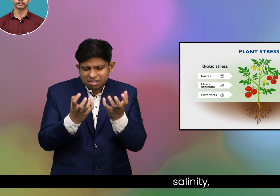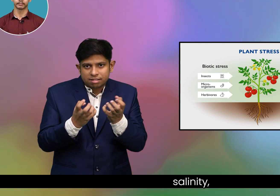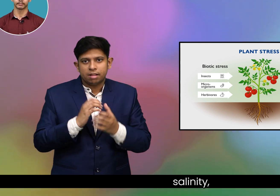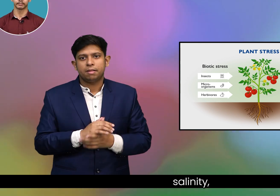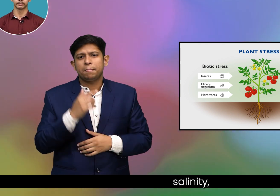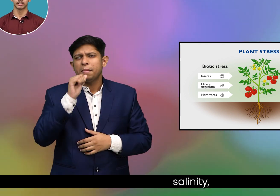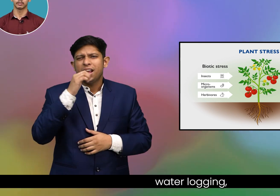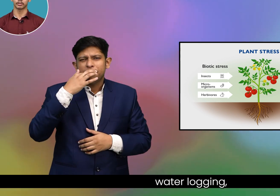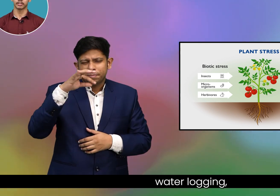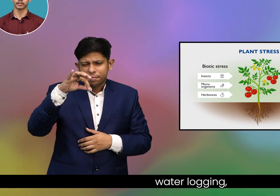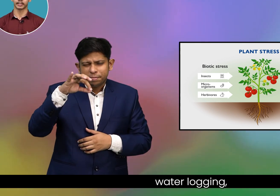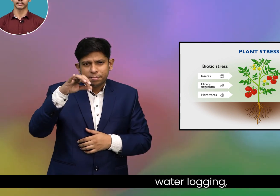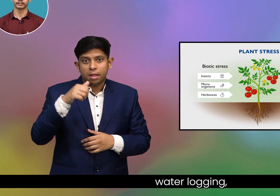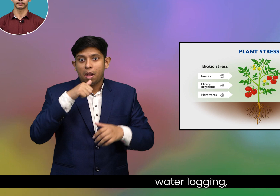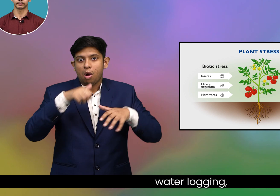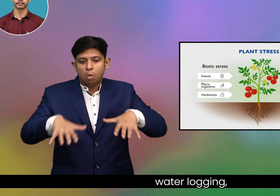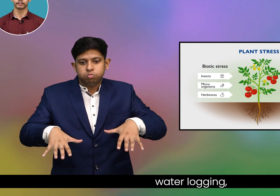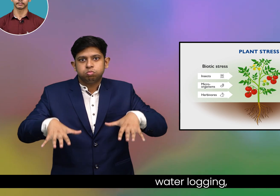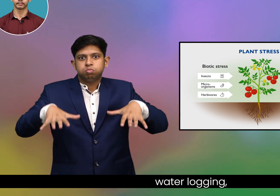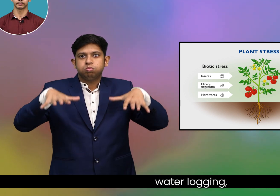salinity, waterlogging,